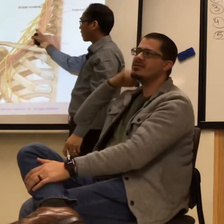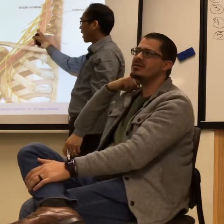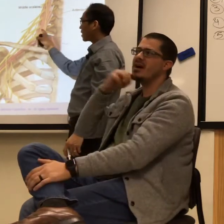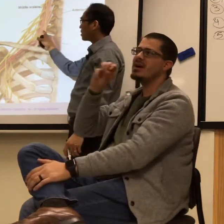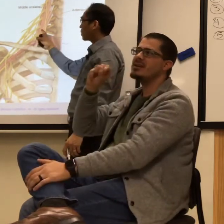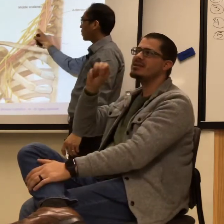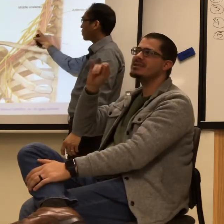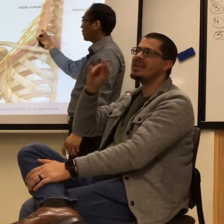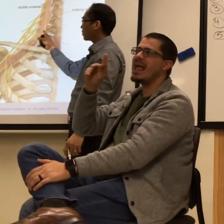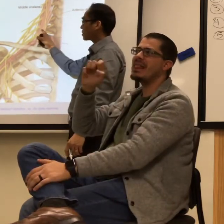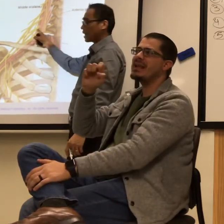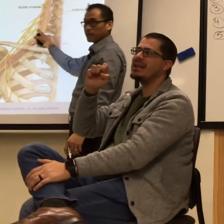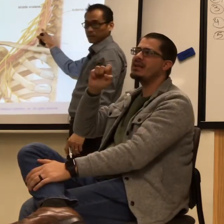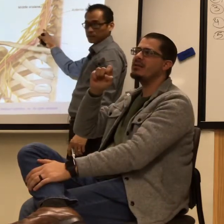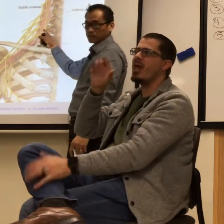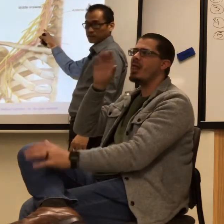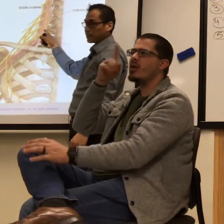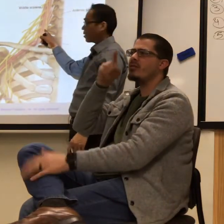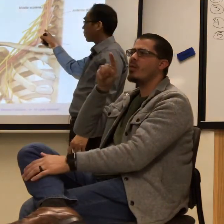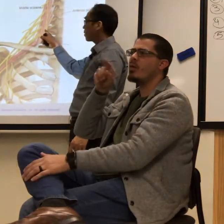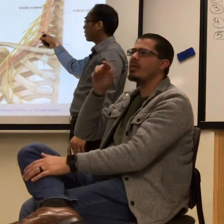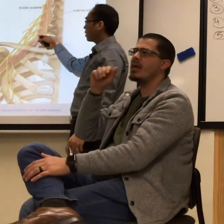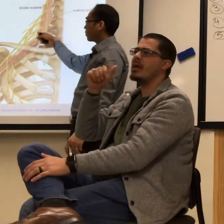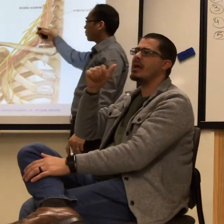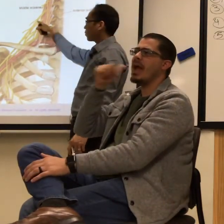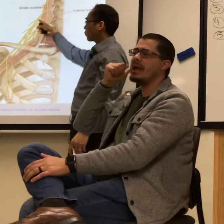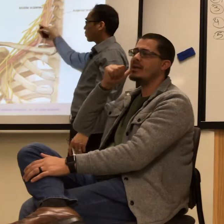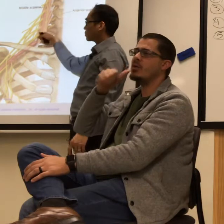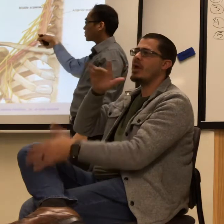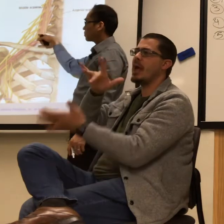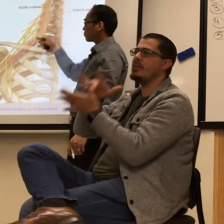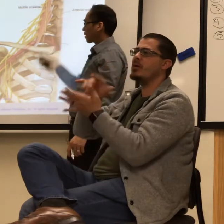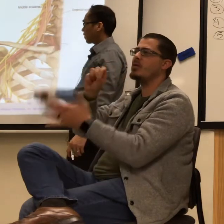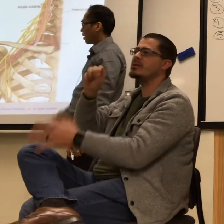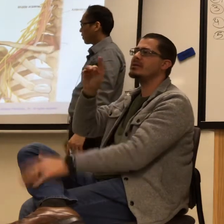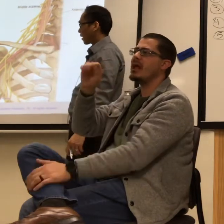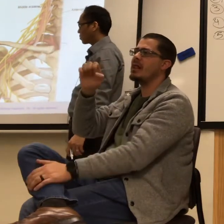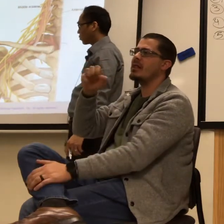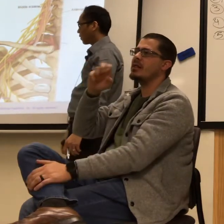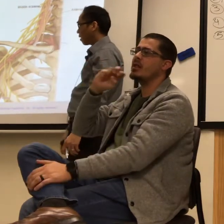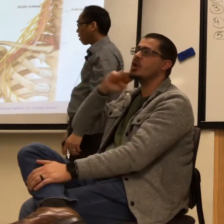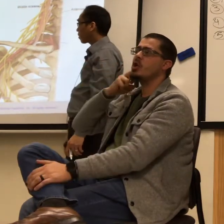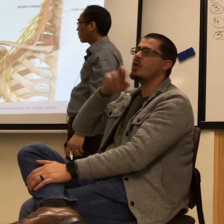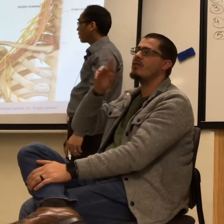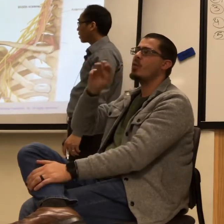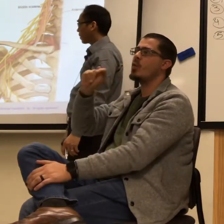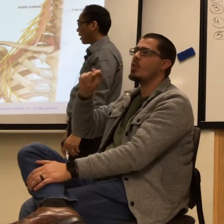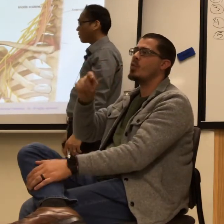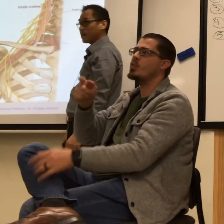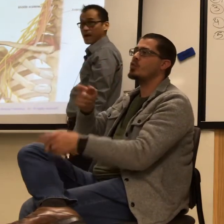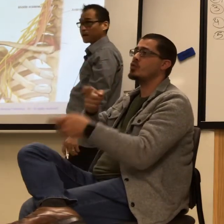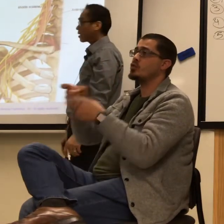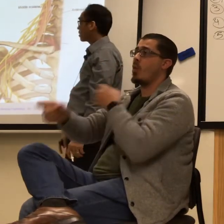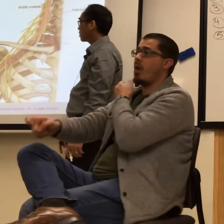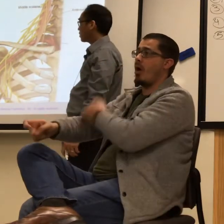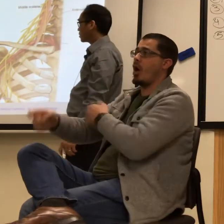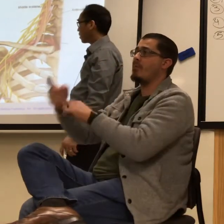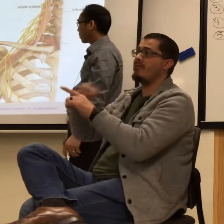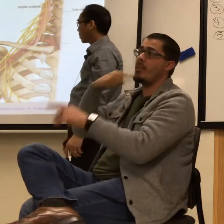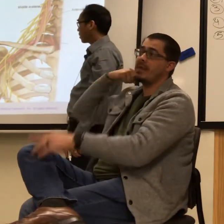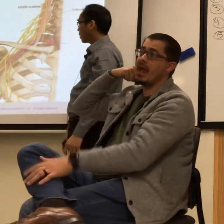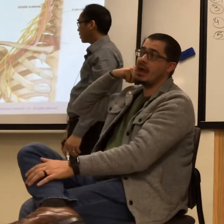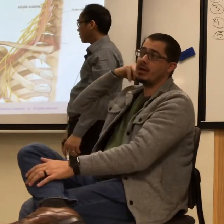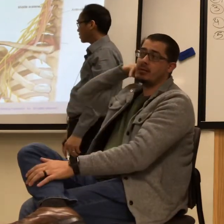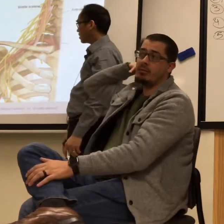look for the anterior and the middle scalenes because I know the nerve roots that control the arm come out of the neck.